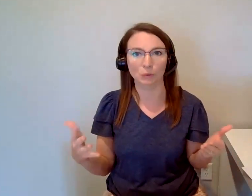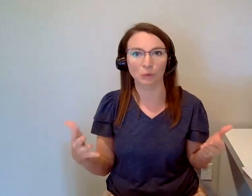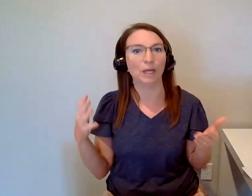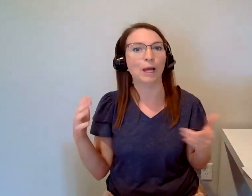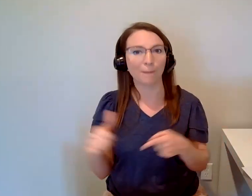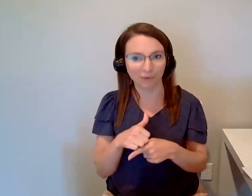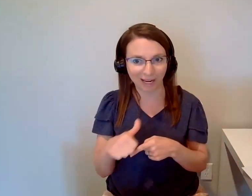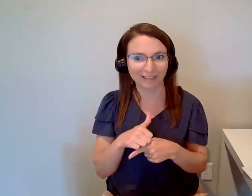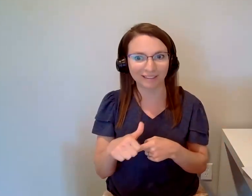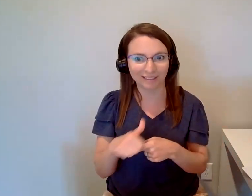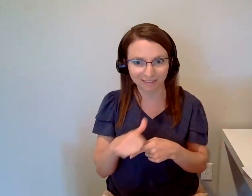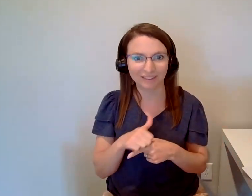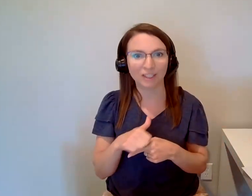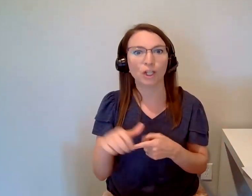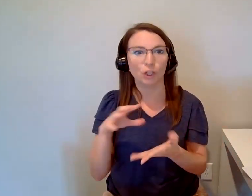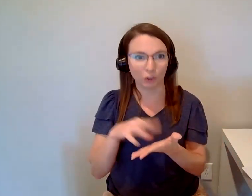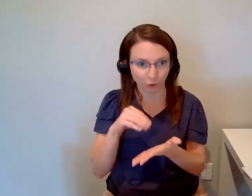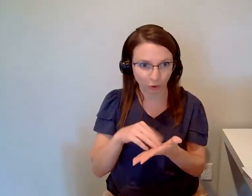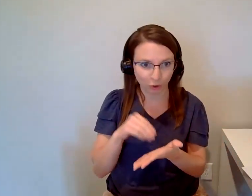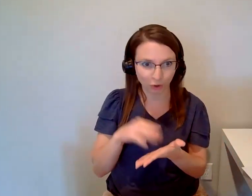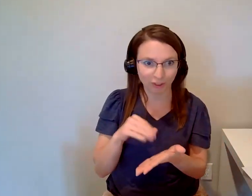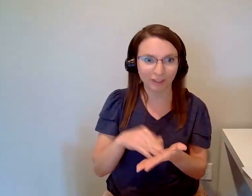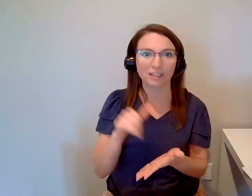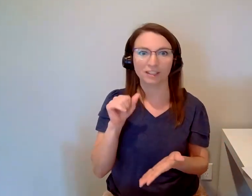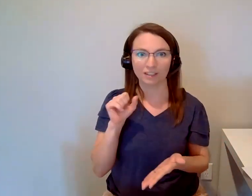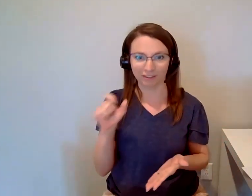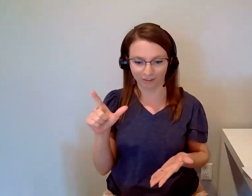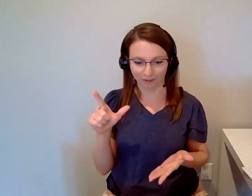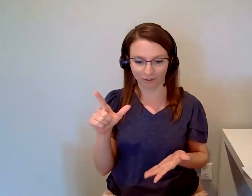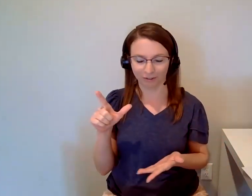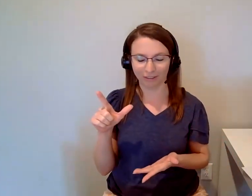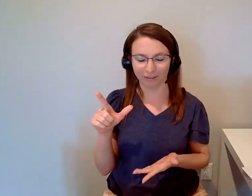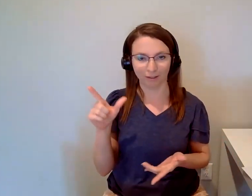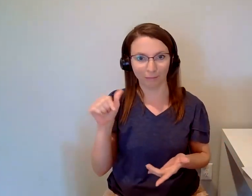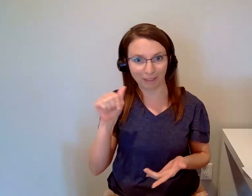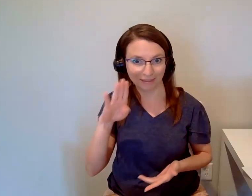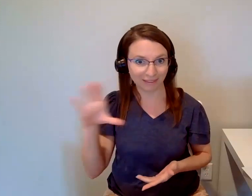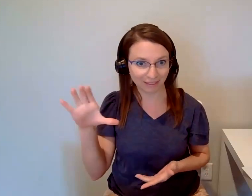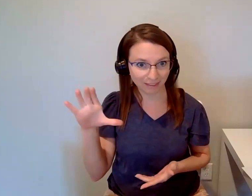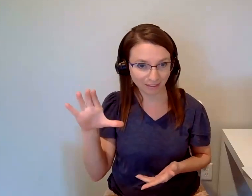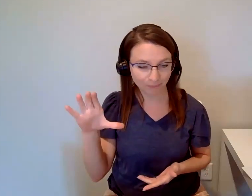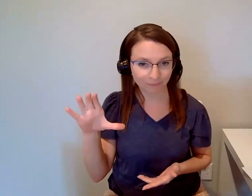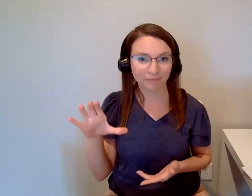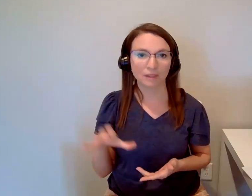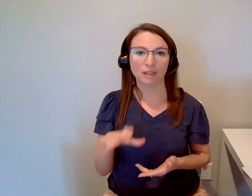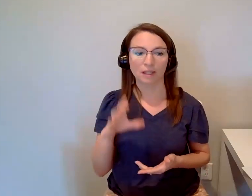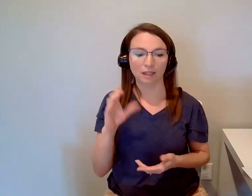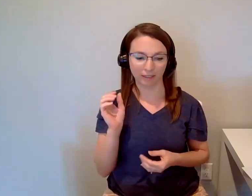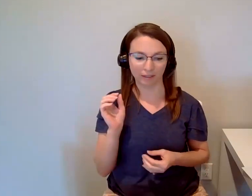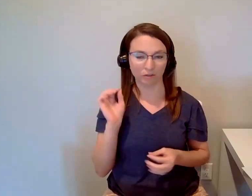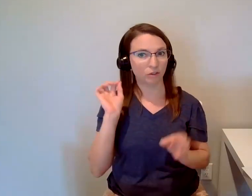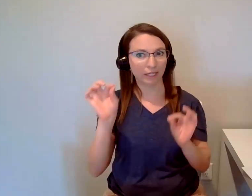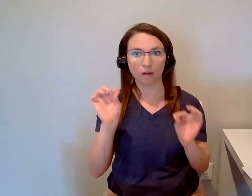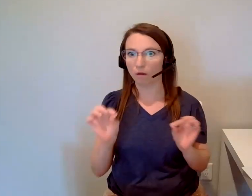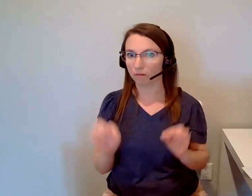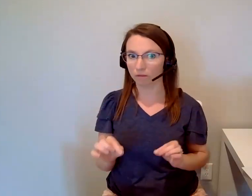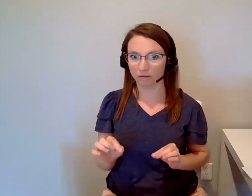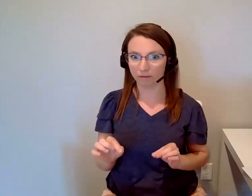to practice, learn your ABCs, and check out all those